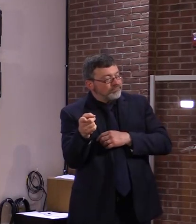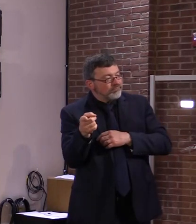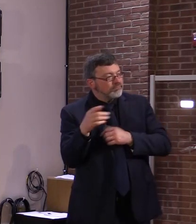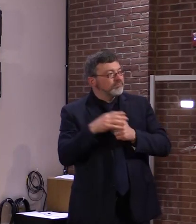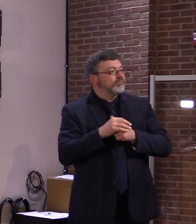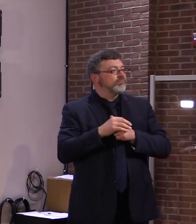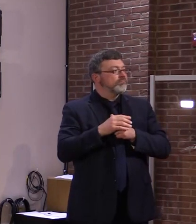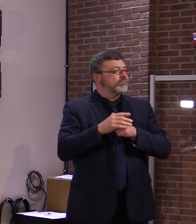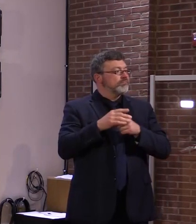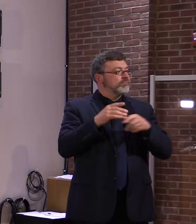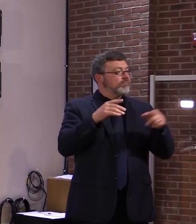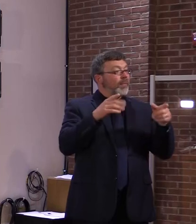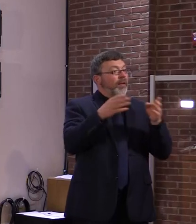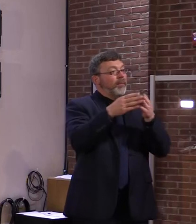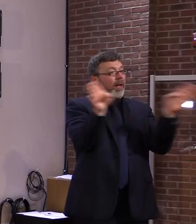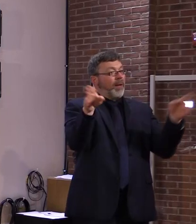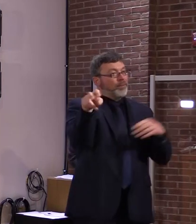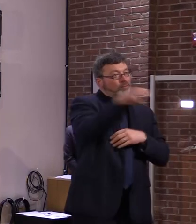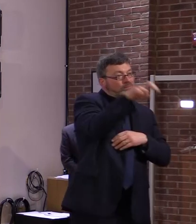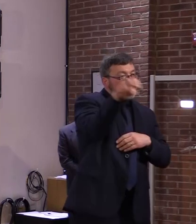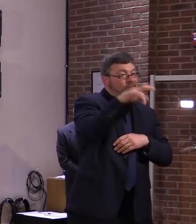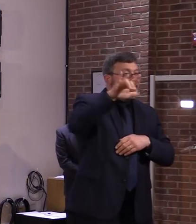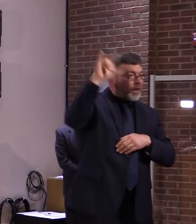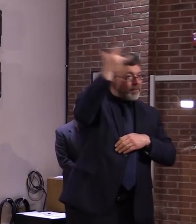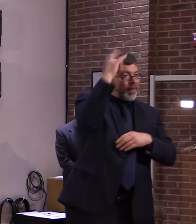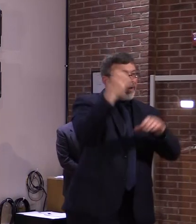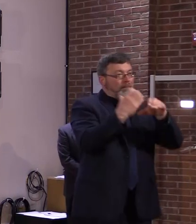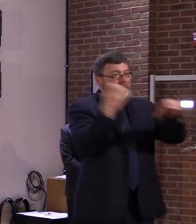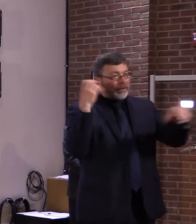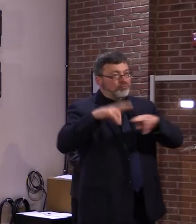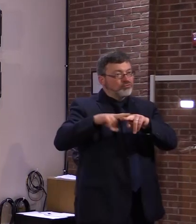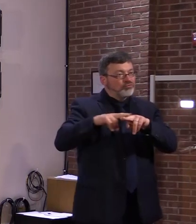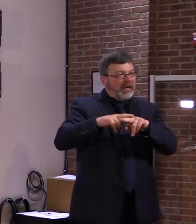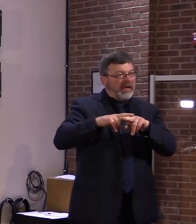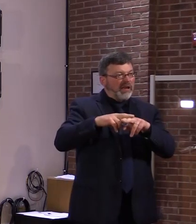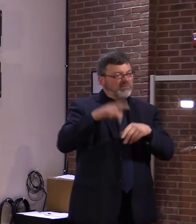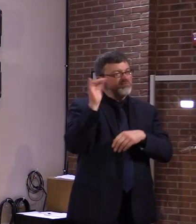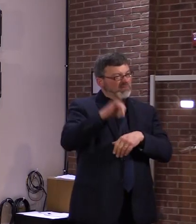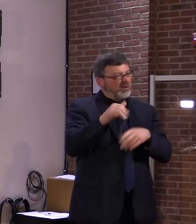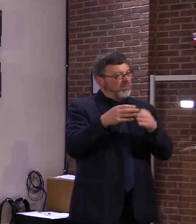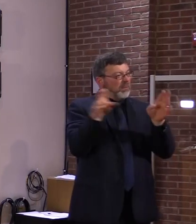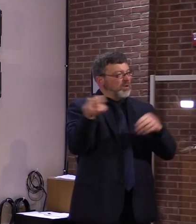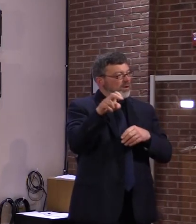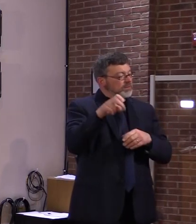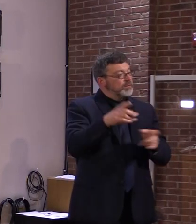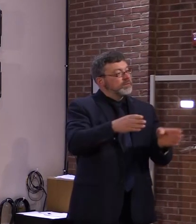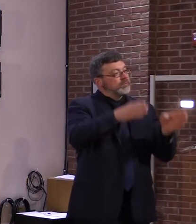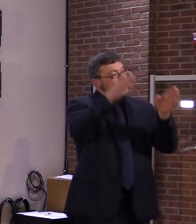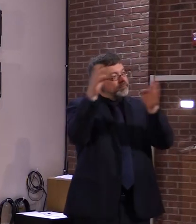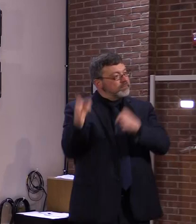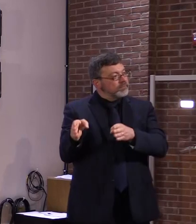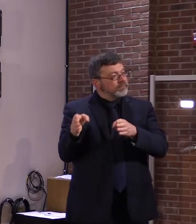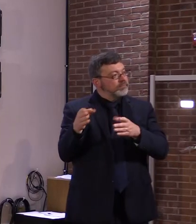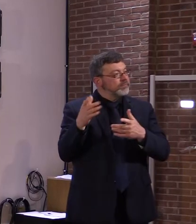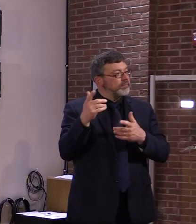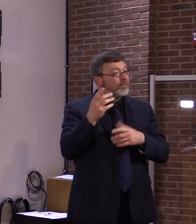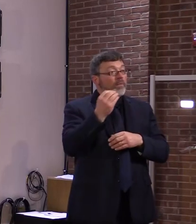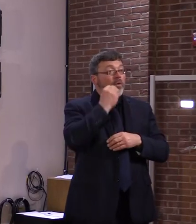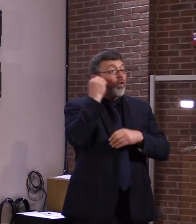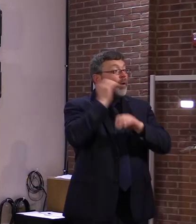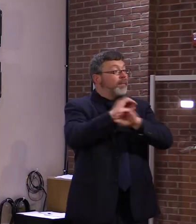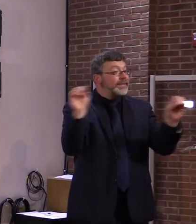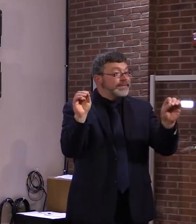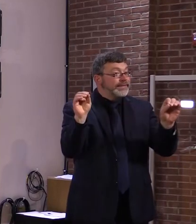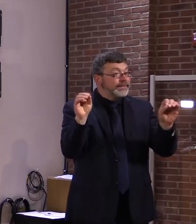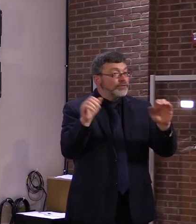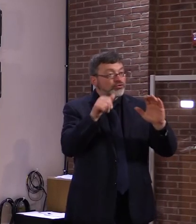public transportation, and anywhere where required by federal, state, local, tribal, or territorial laws, rules,